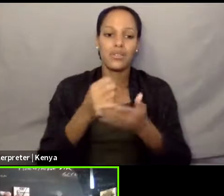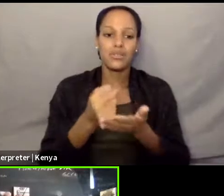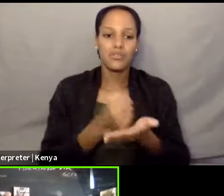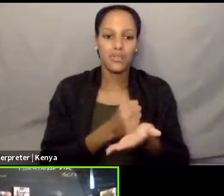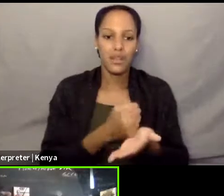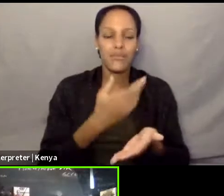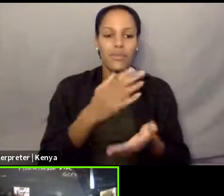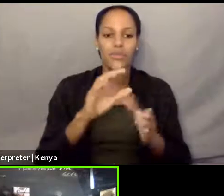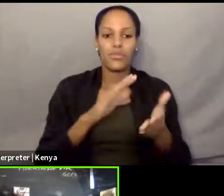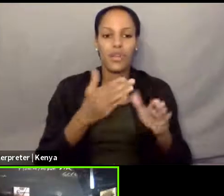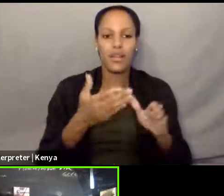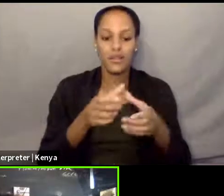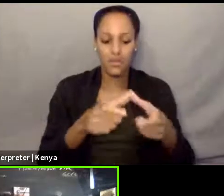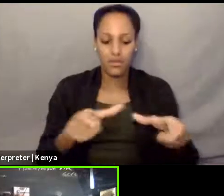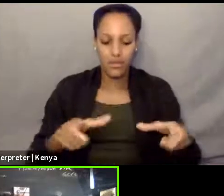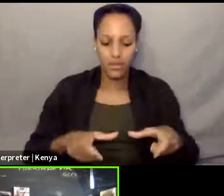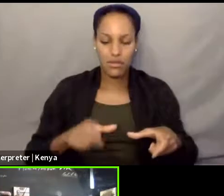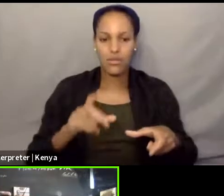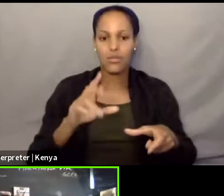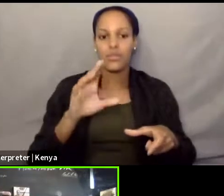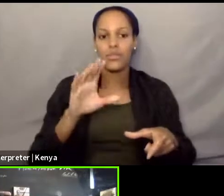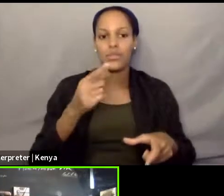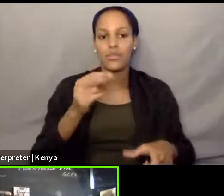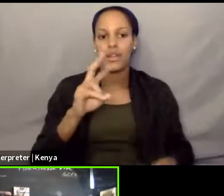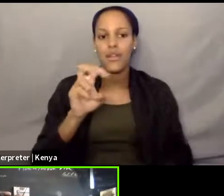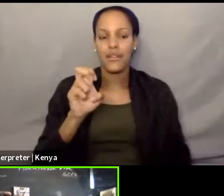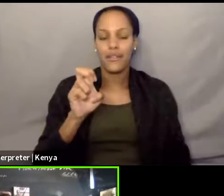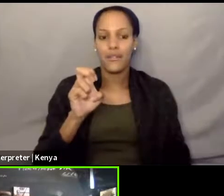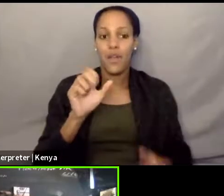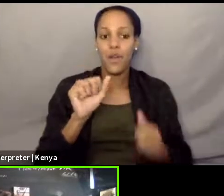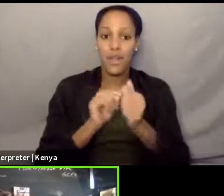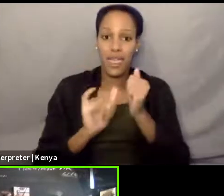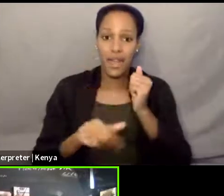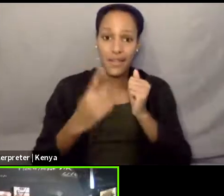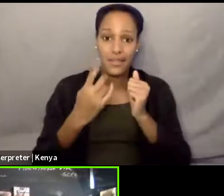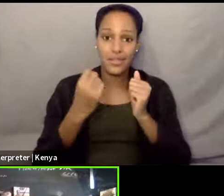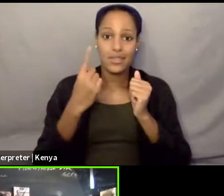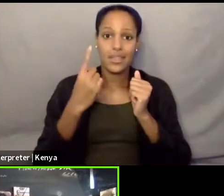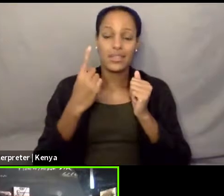And with that understanding,